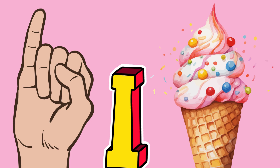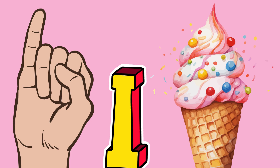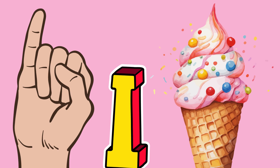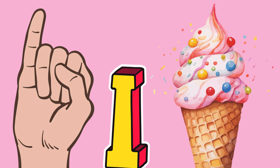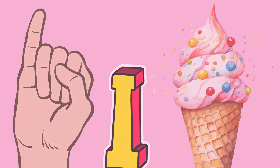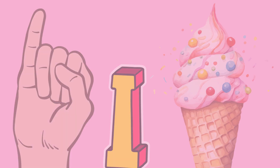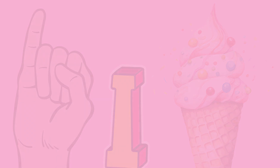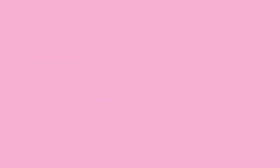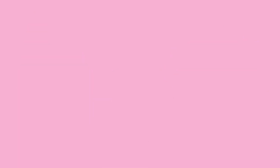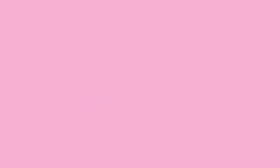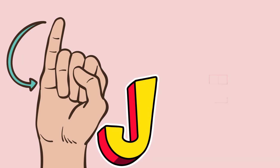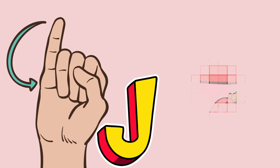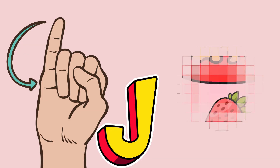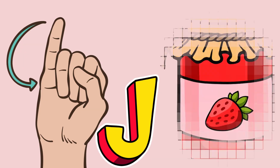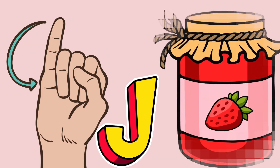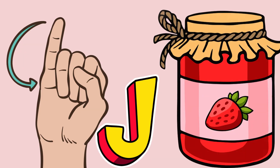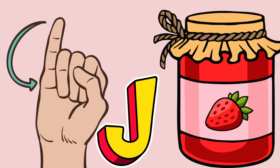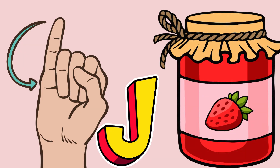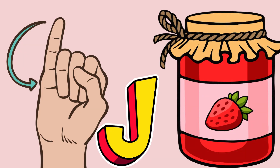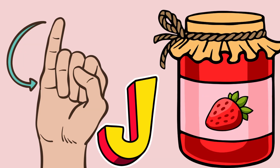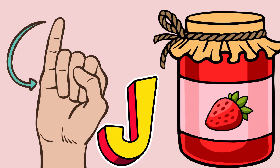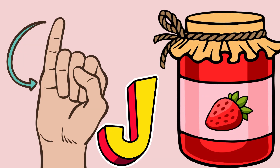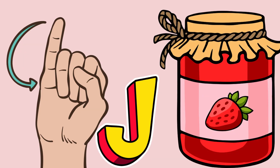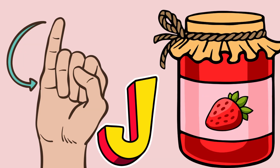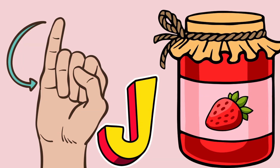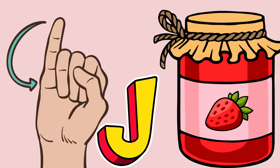Ice cream. J is for jam.